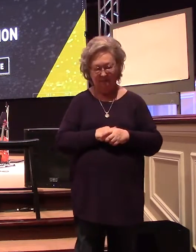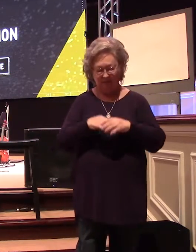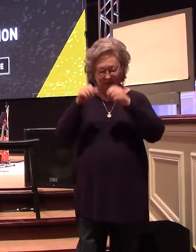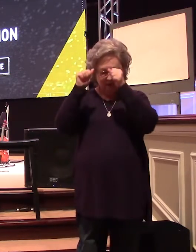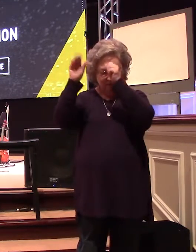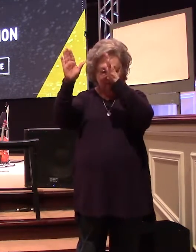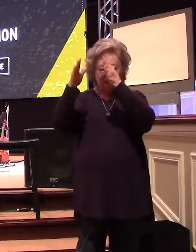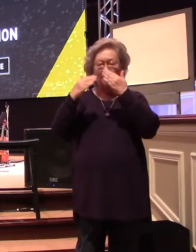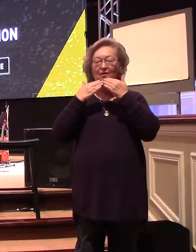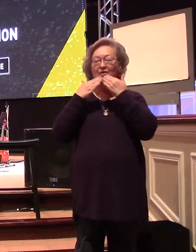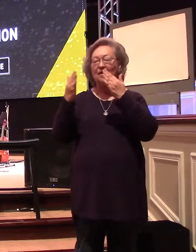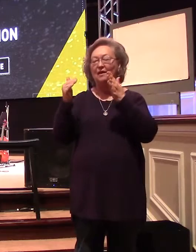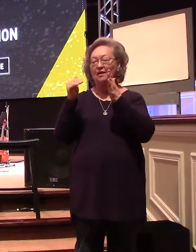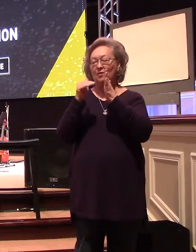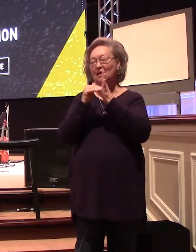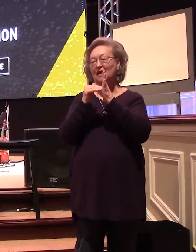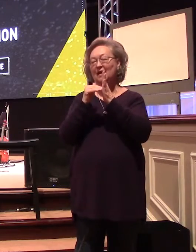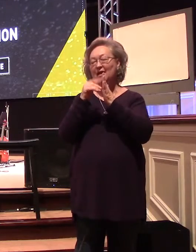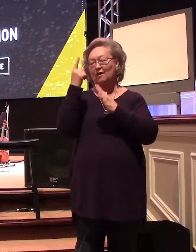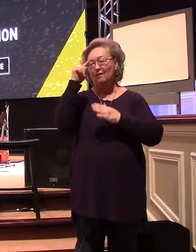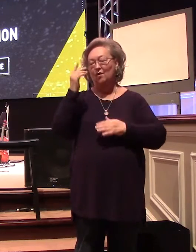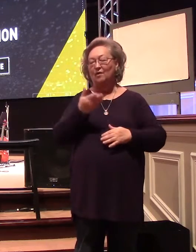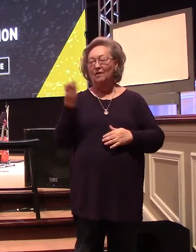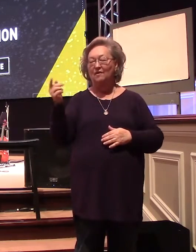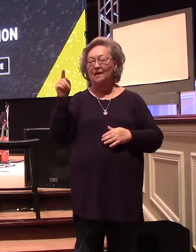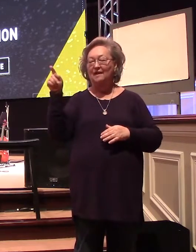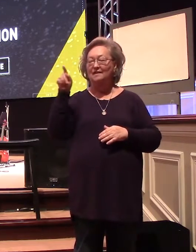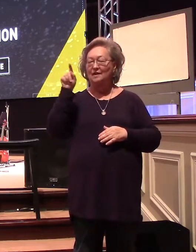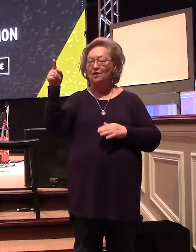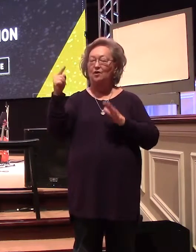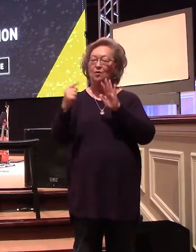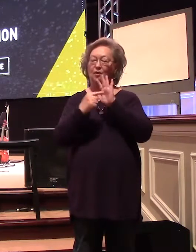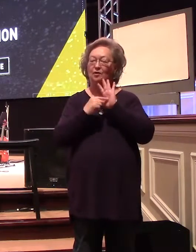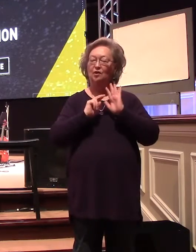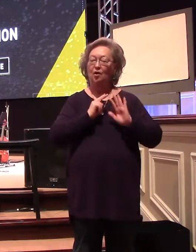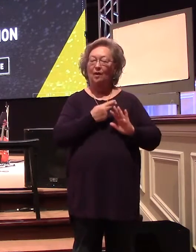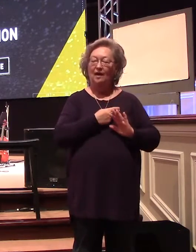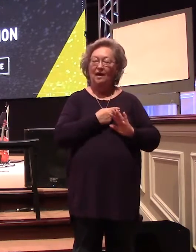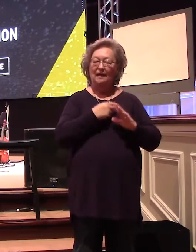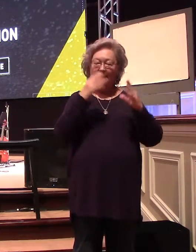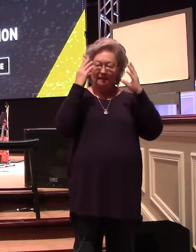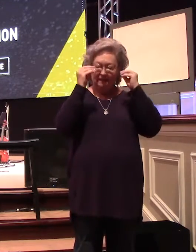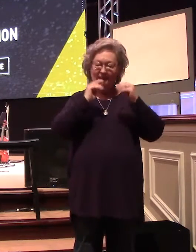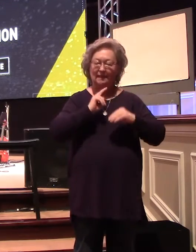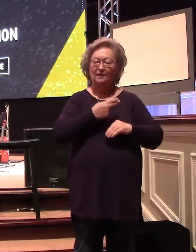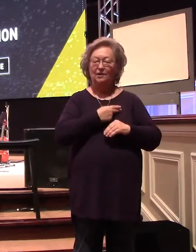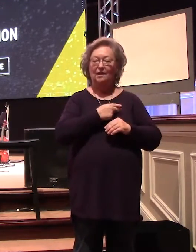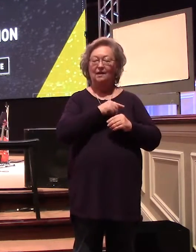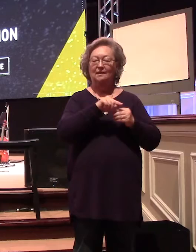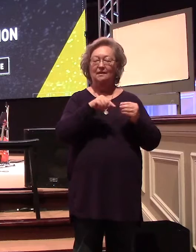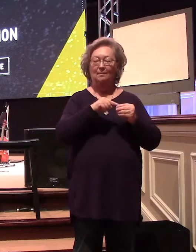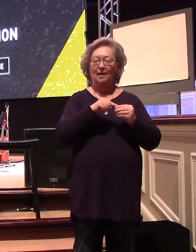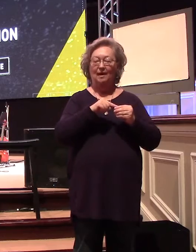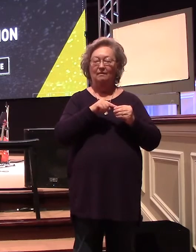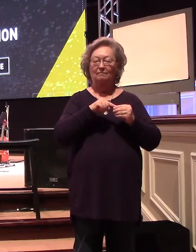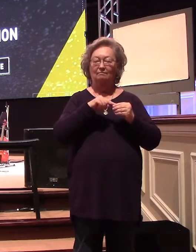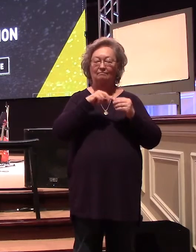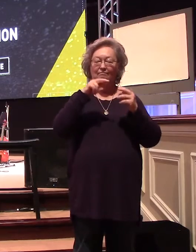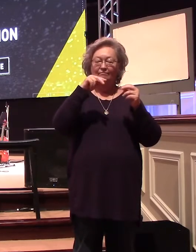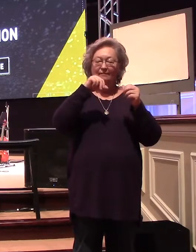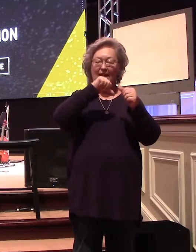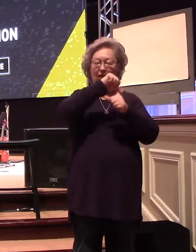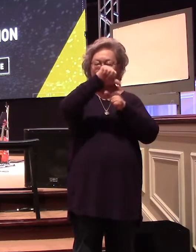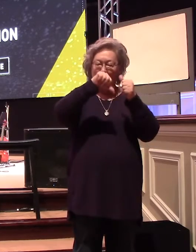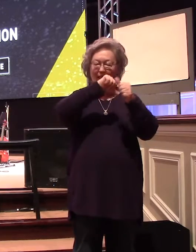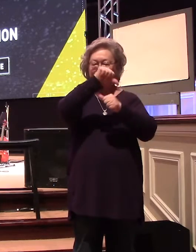Father, thank you again for the things you're showing us and teaching us with regard to our relationships, with regard